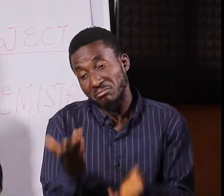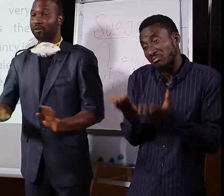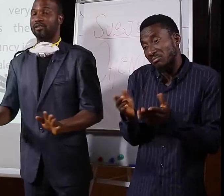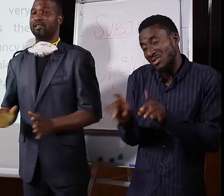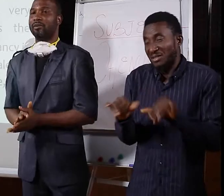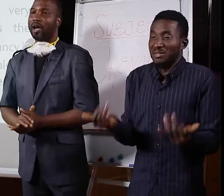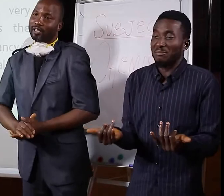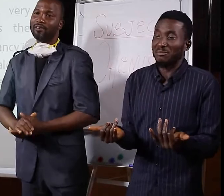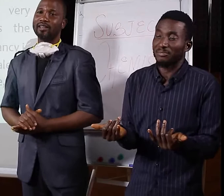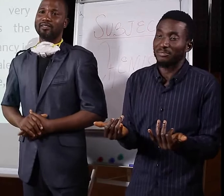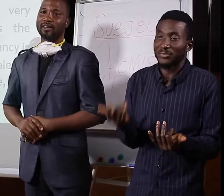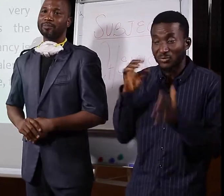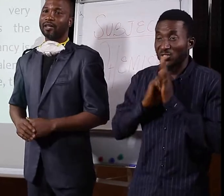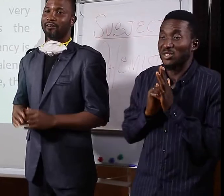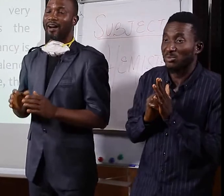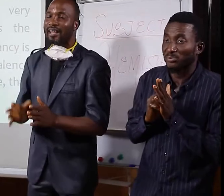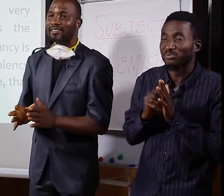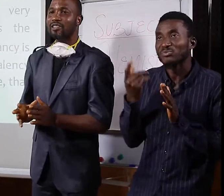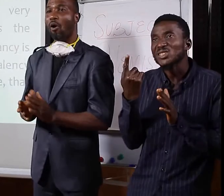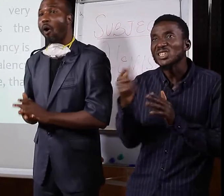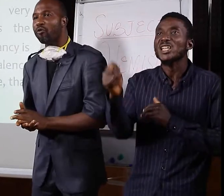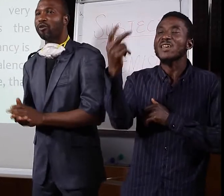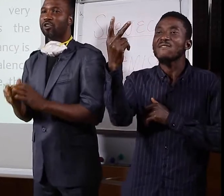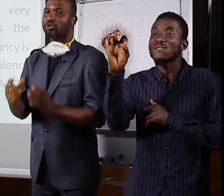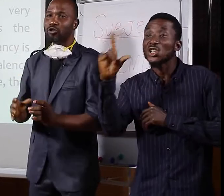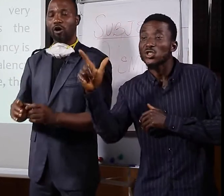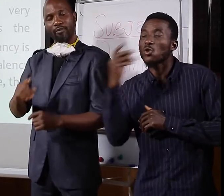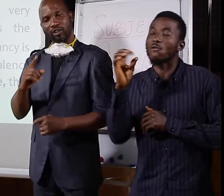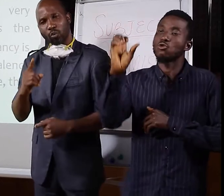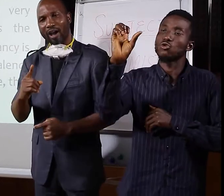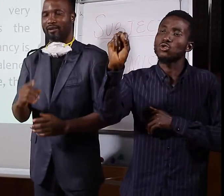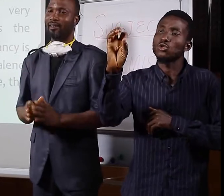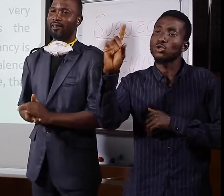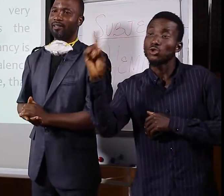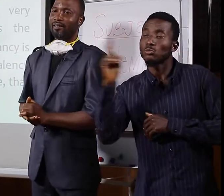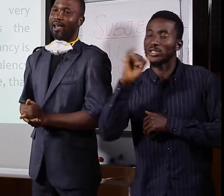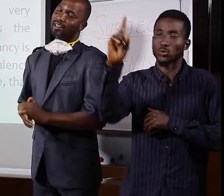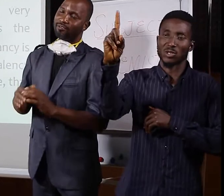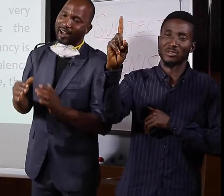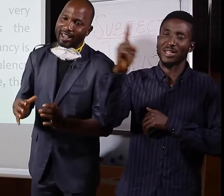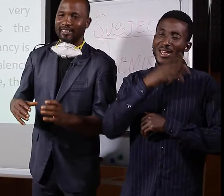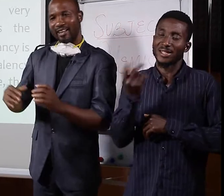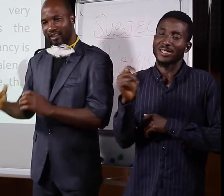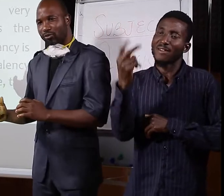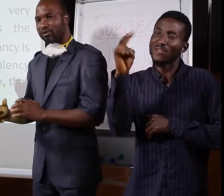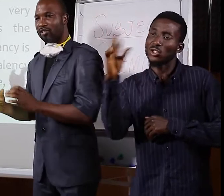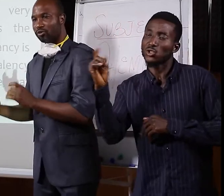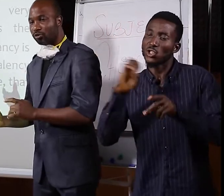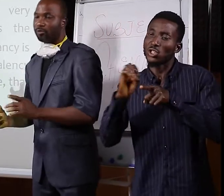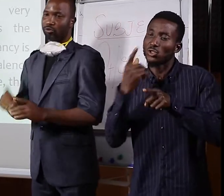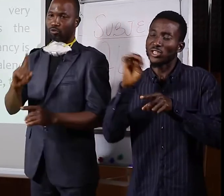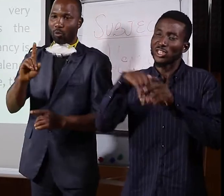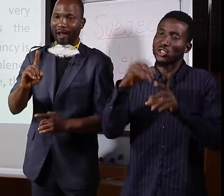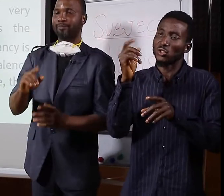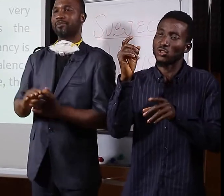others, they are not the same. I'll give you an answer. The valency of sodium is 1. And the valence electrons in